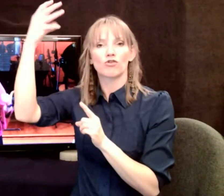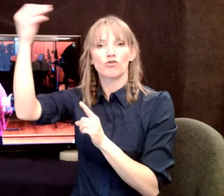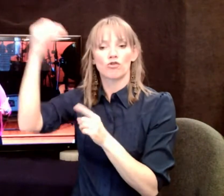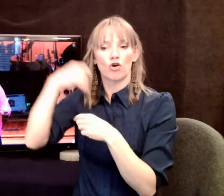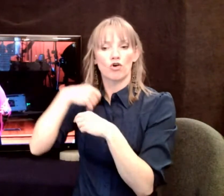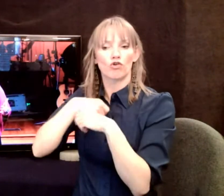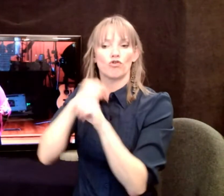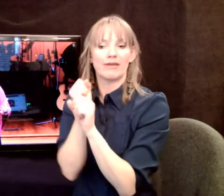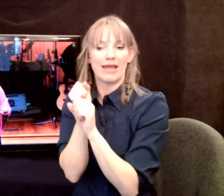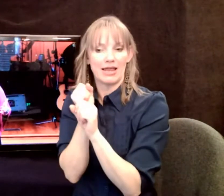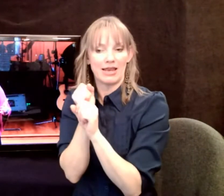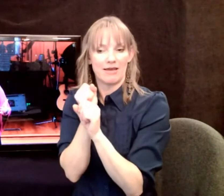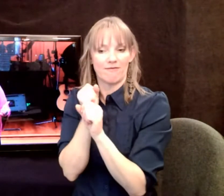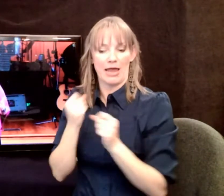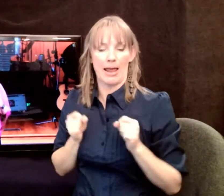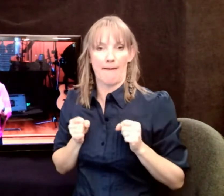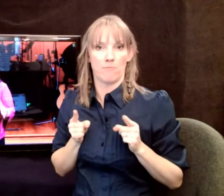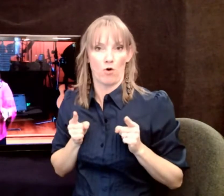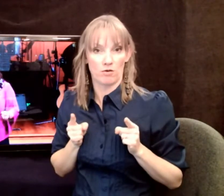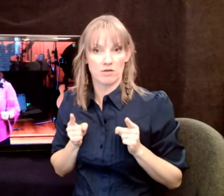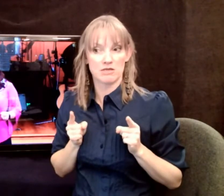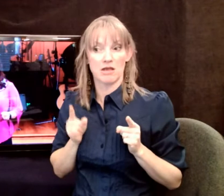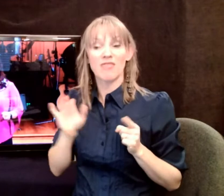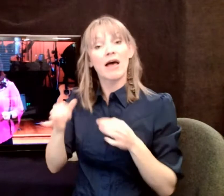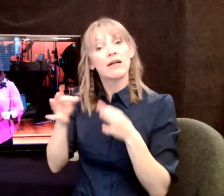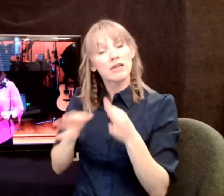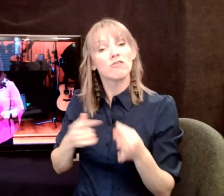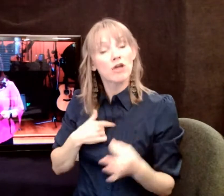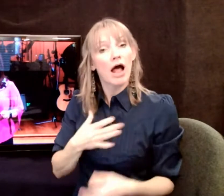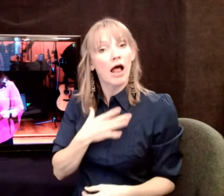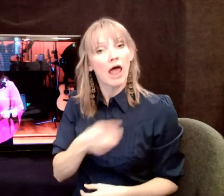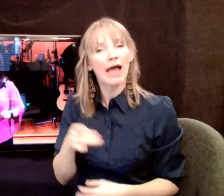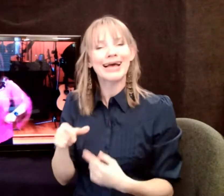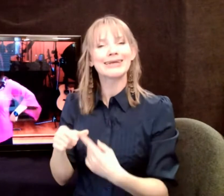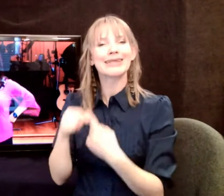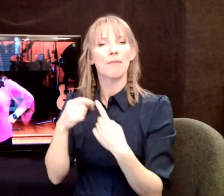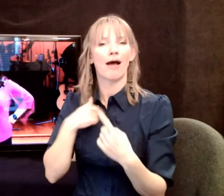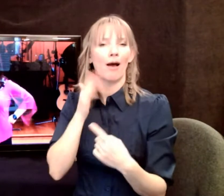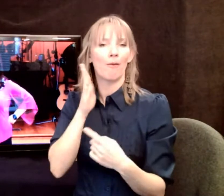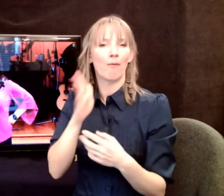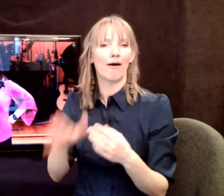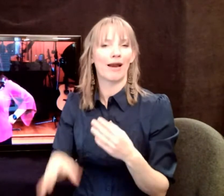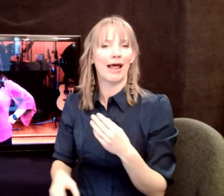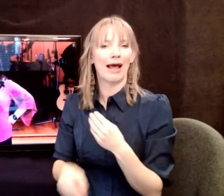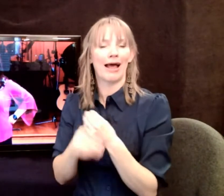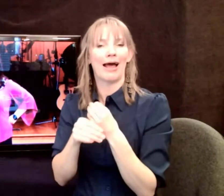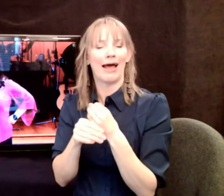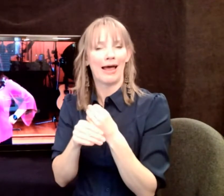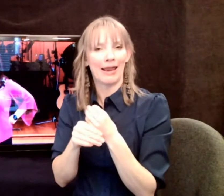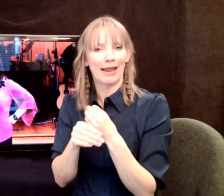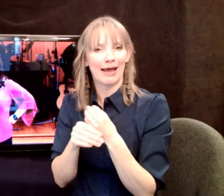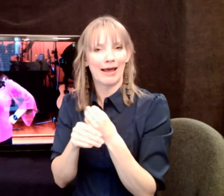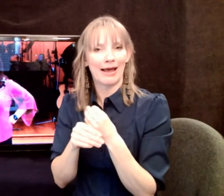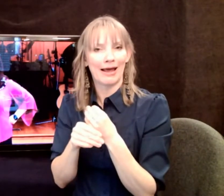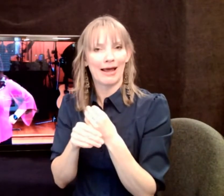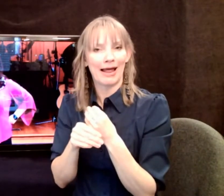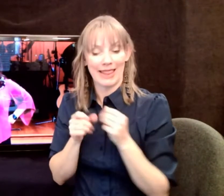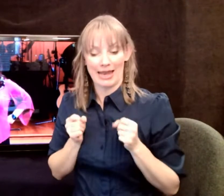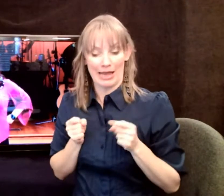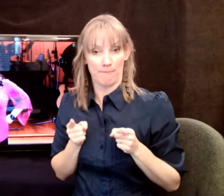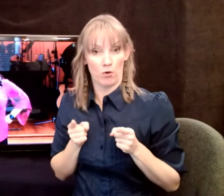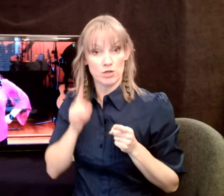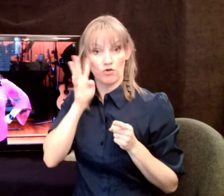impulse. Now, I like that definition, except that I would add to it that the impulse, the creative